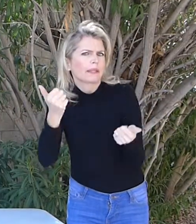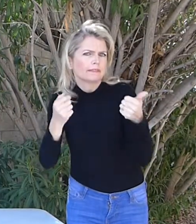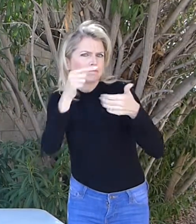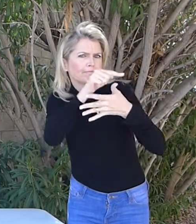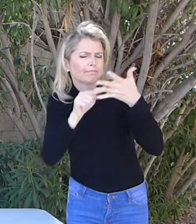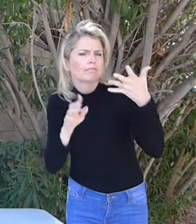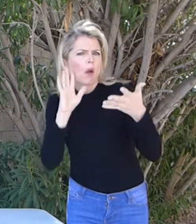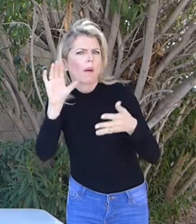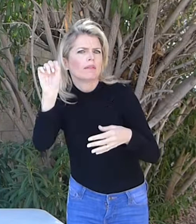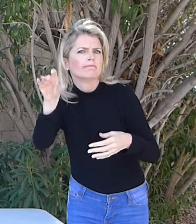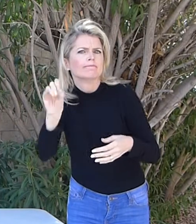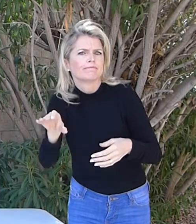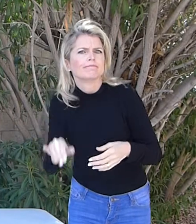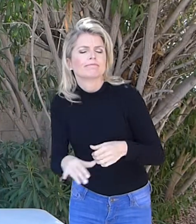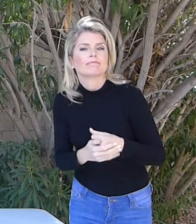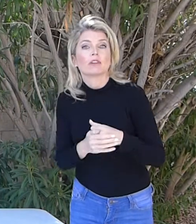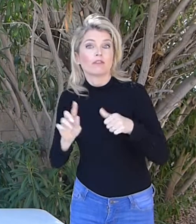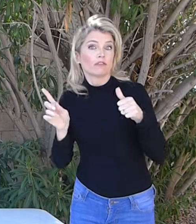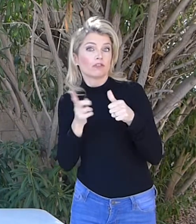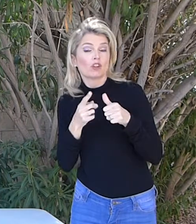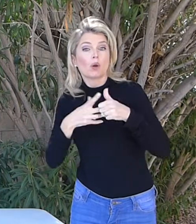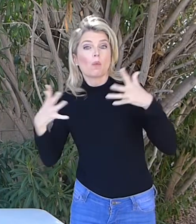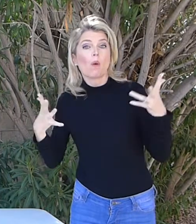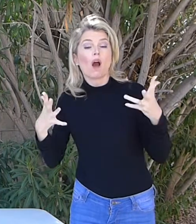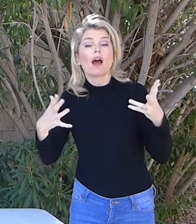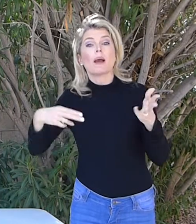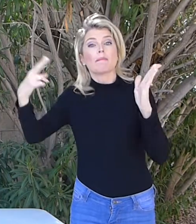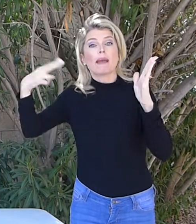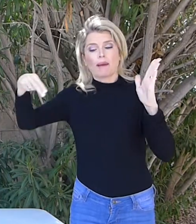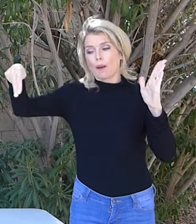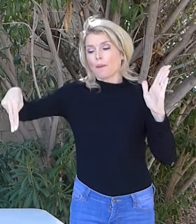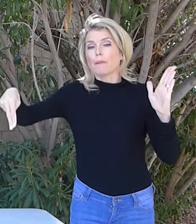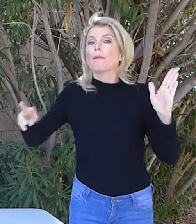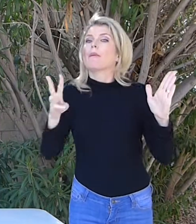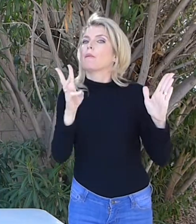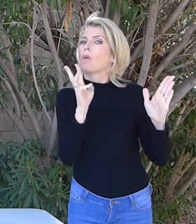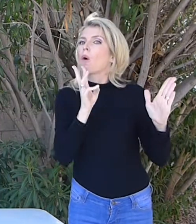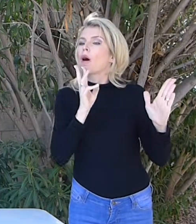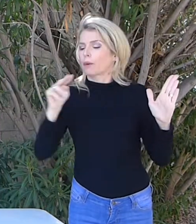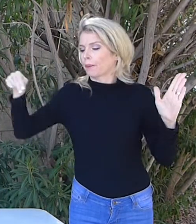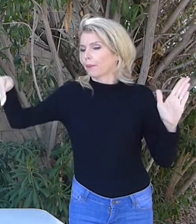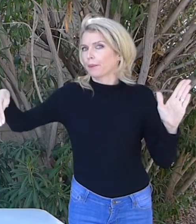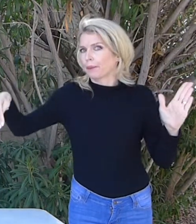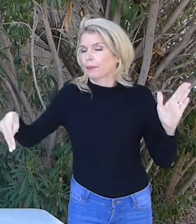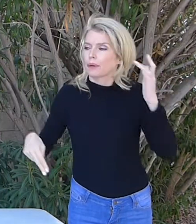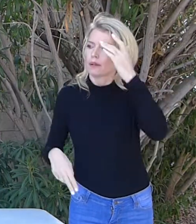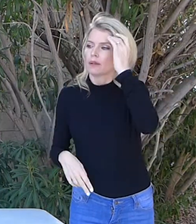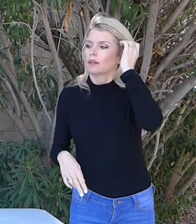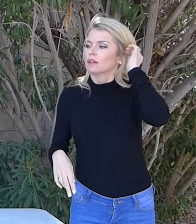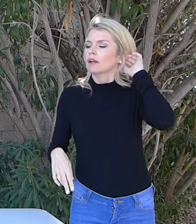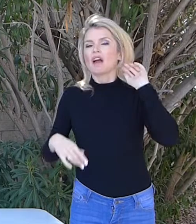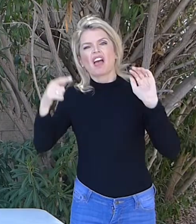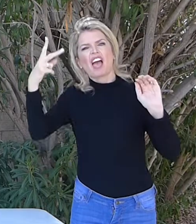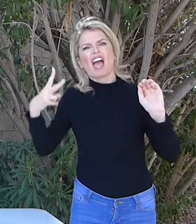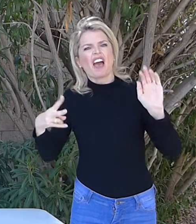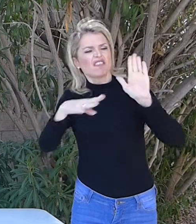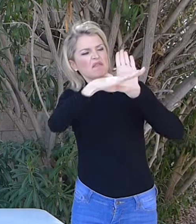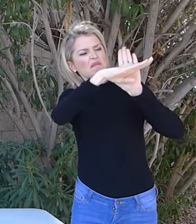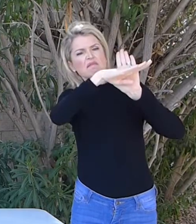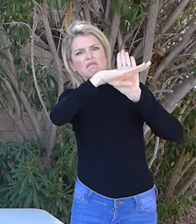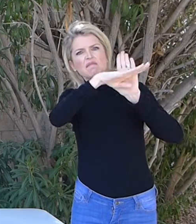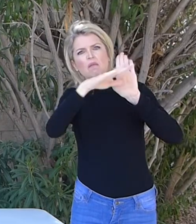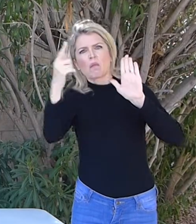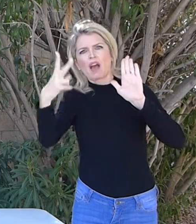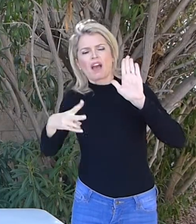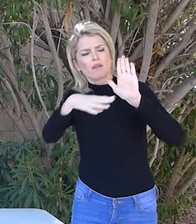we're going to wet our canvas. Yep. Okay, so we're going to get our brush and we're going to find about halfway. Go ahead,